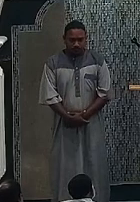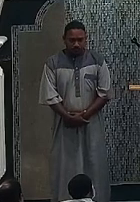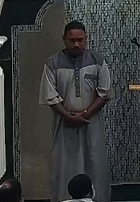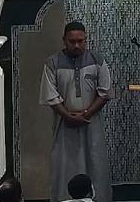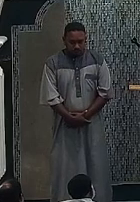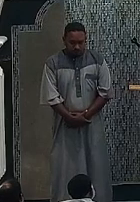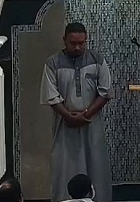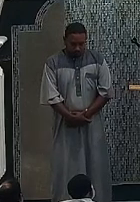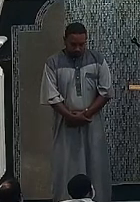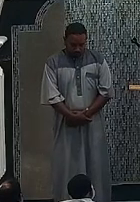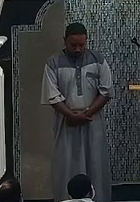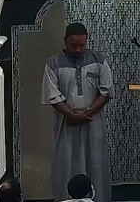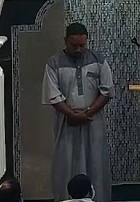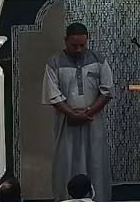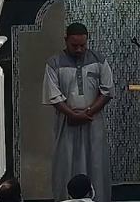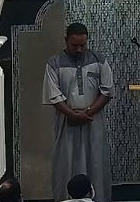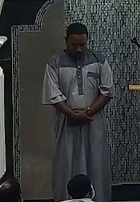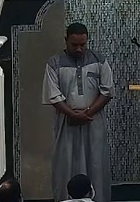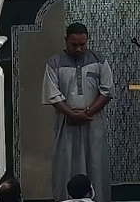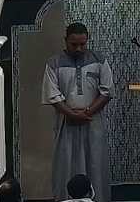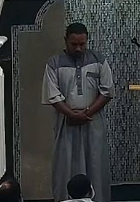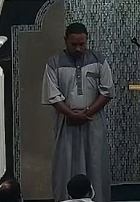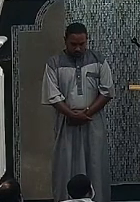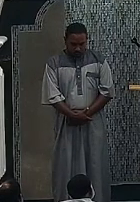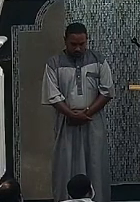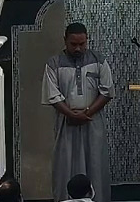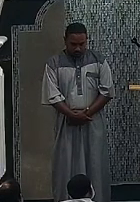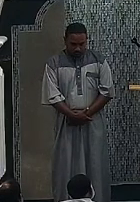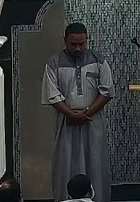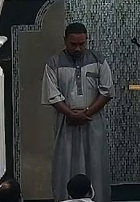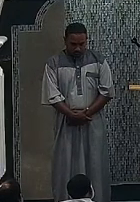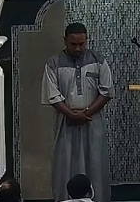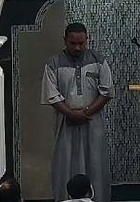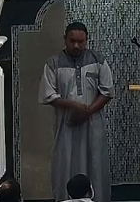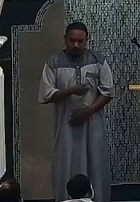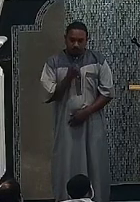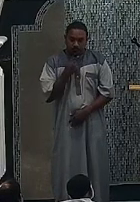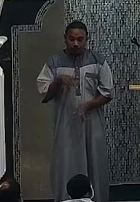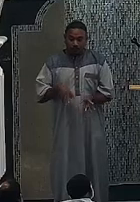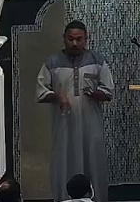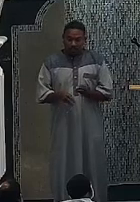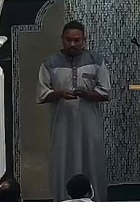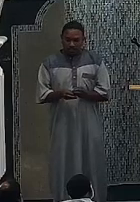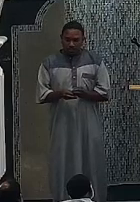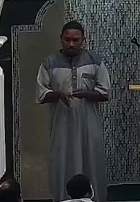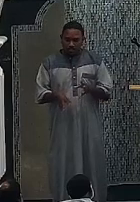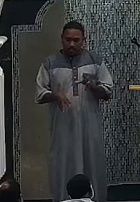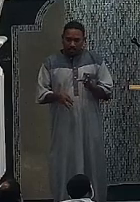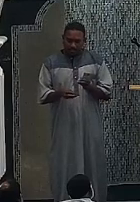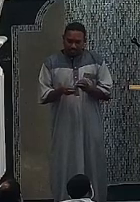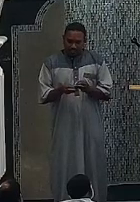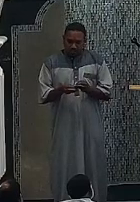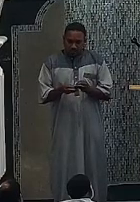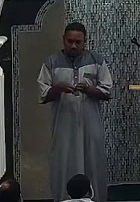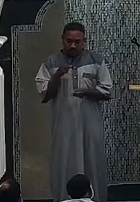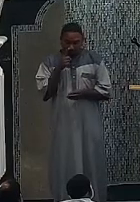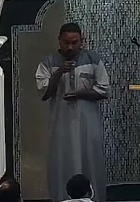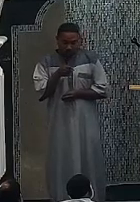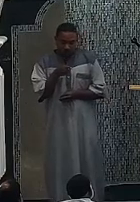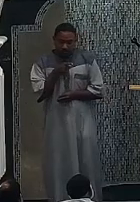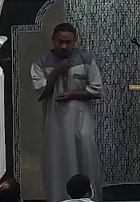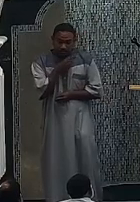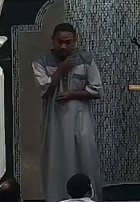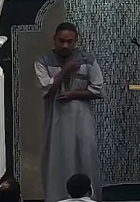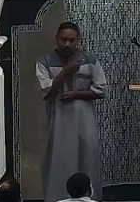deaf accessible. And for this reason, we have purchased a property